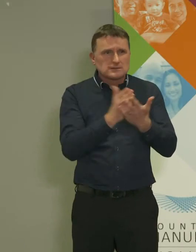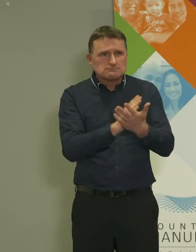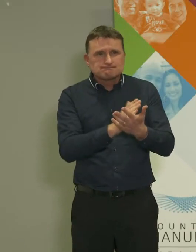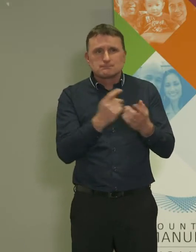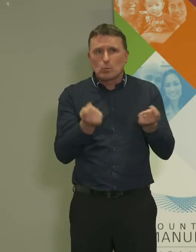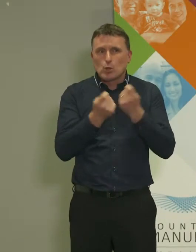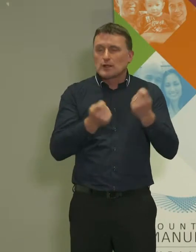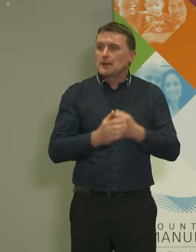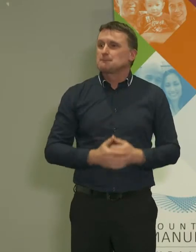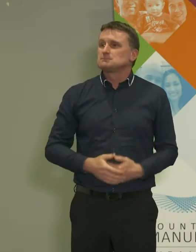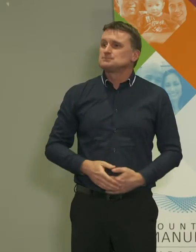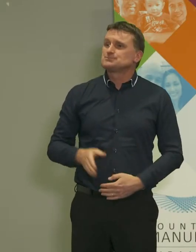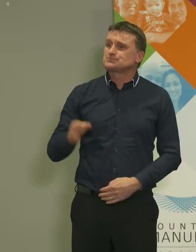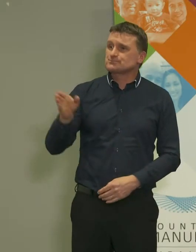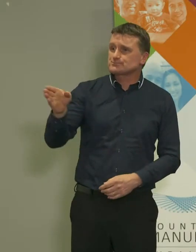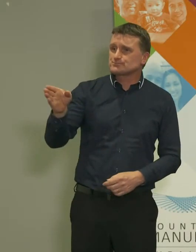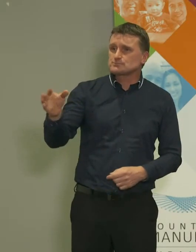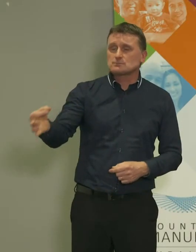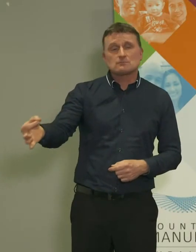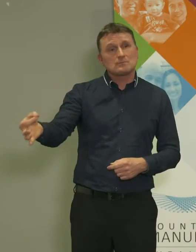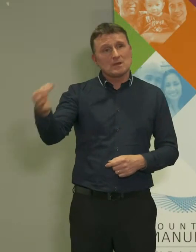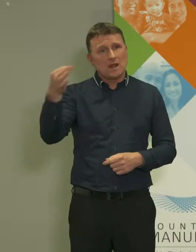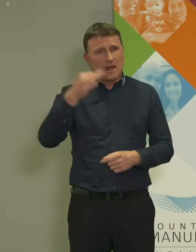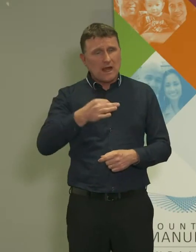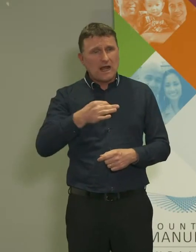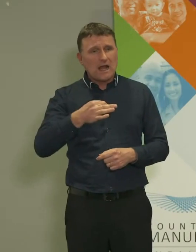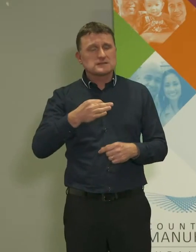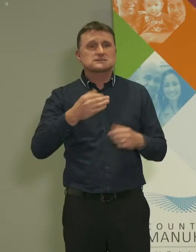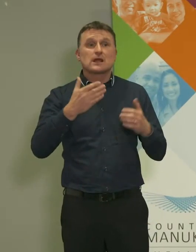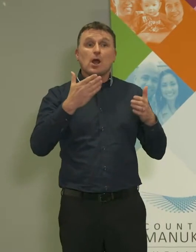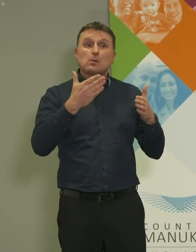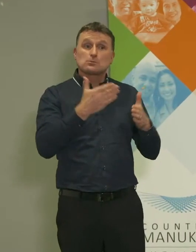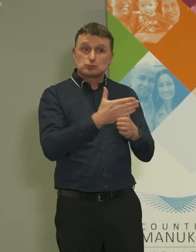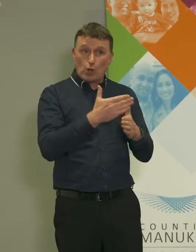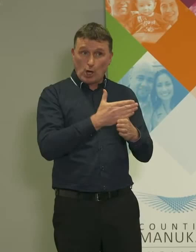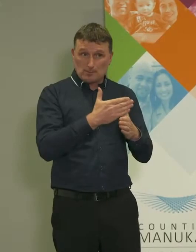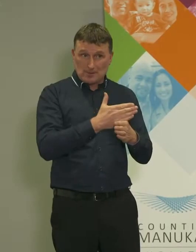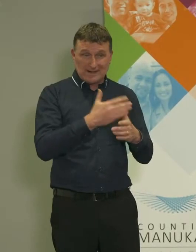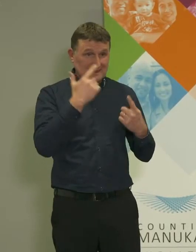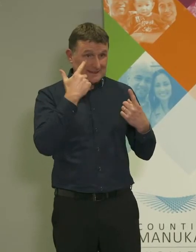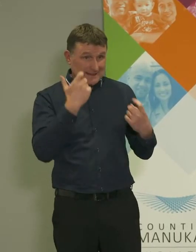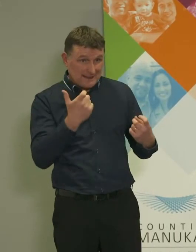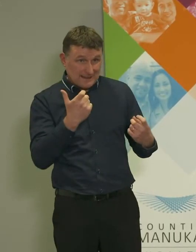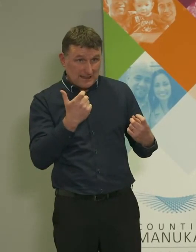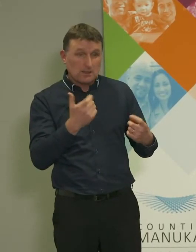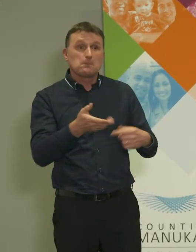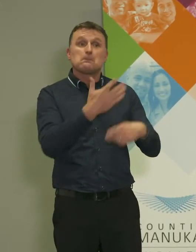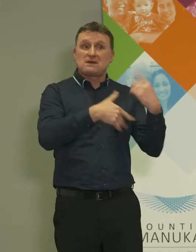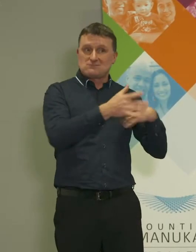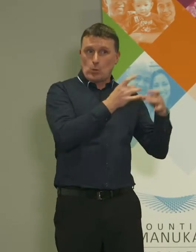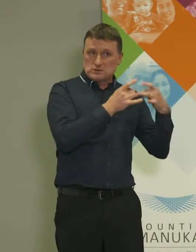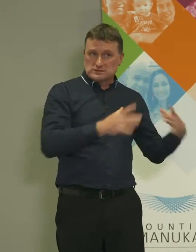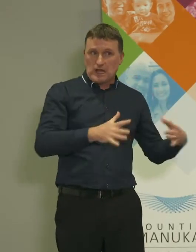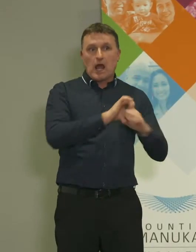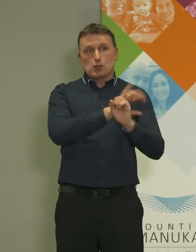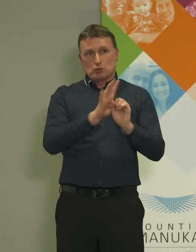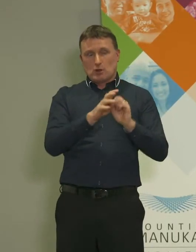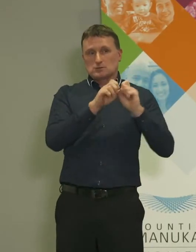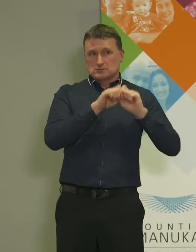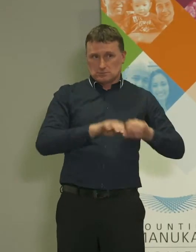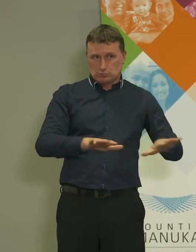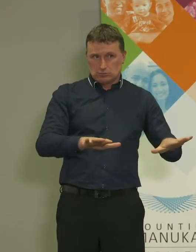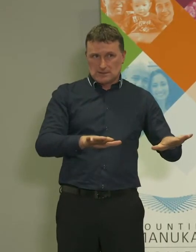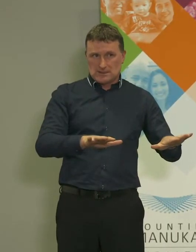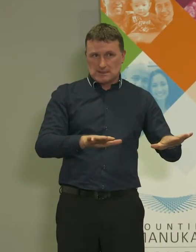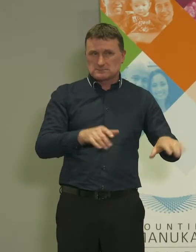the provision of information to primary care and general practice in particular has changed since the pandemic began? So